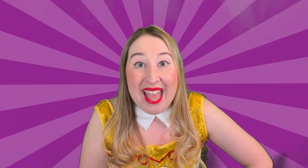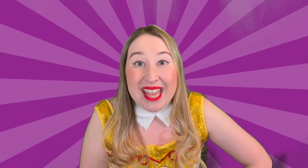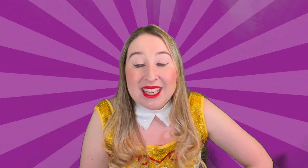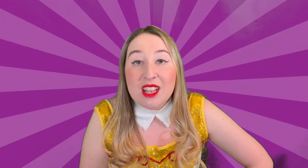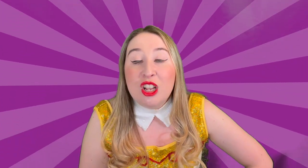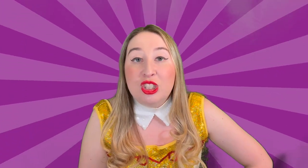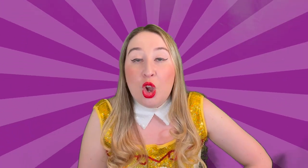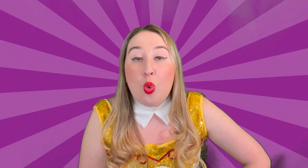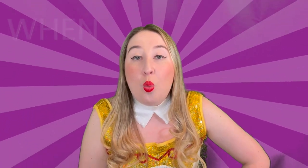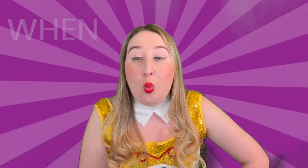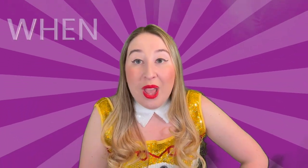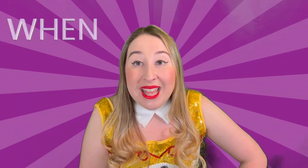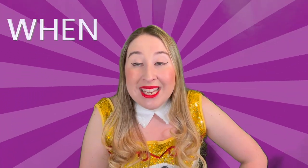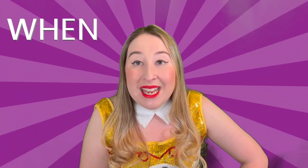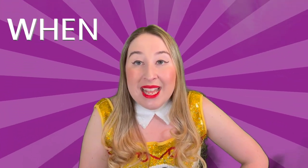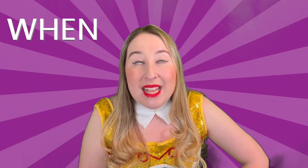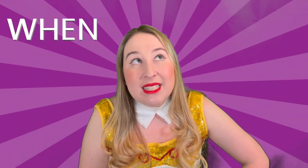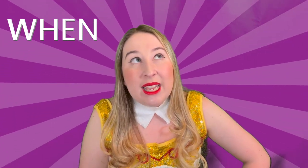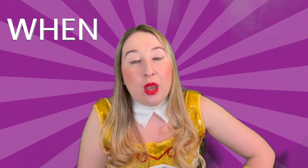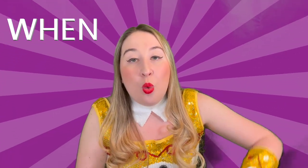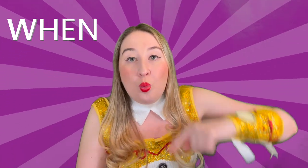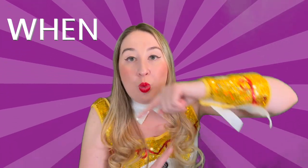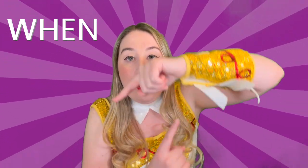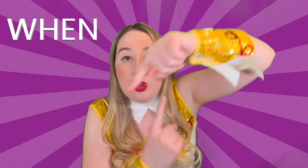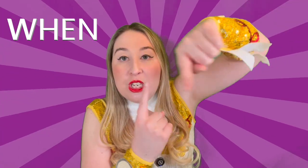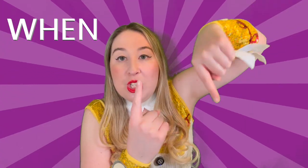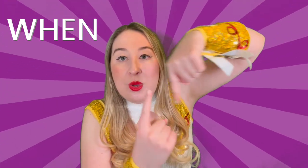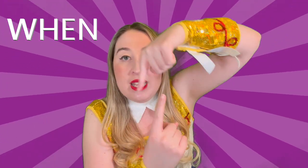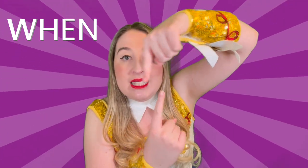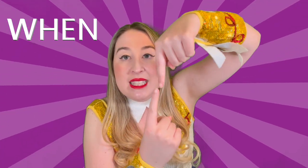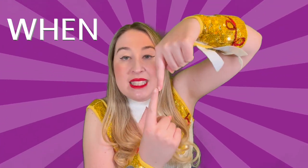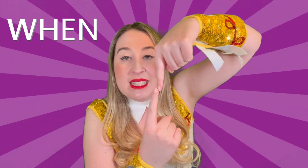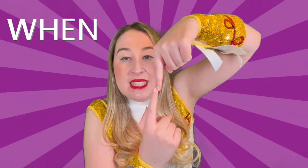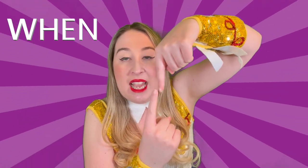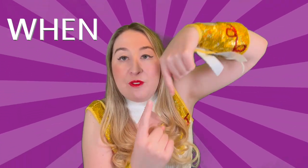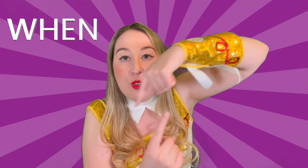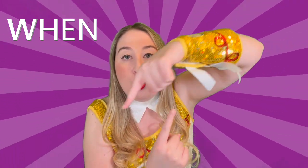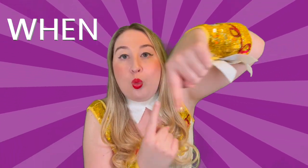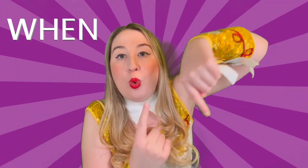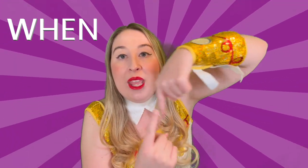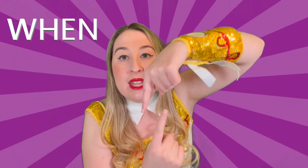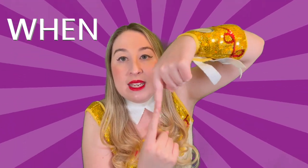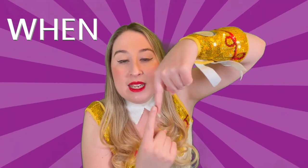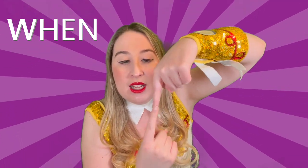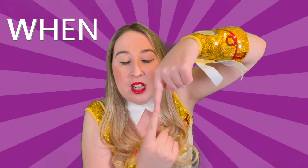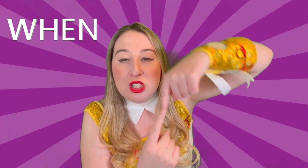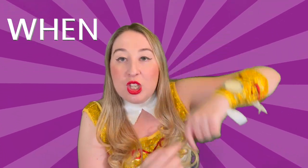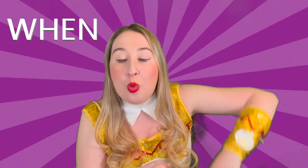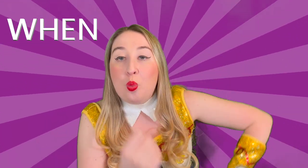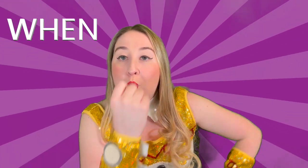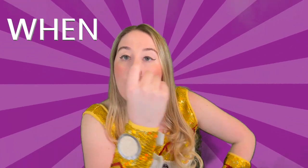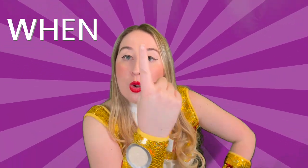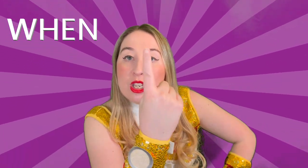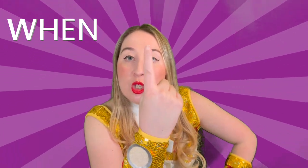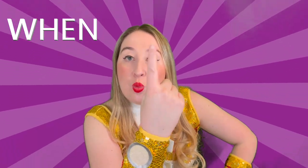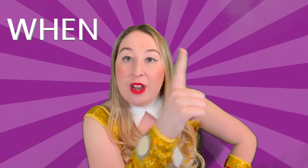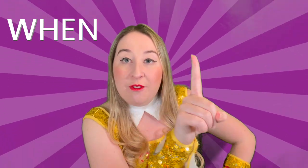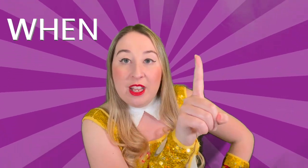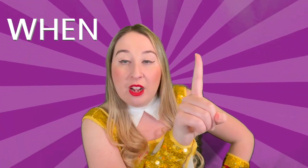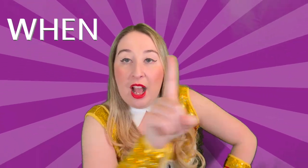ahead." So when is like, what we're going to do is this is the sign for when. So we're going to do one finger up